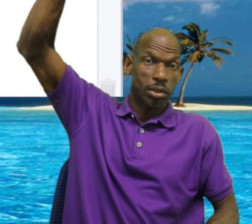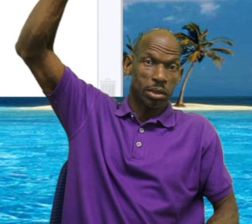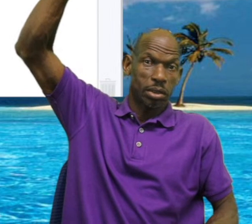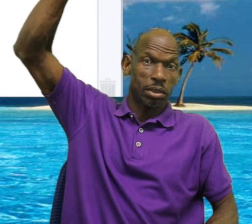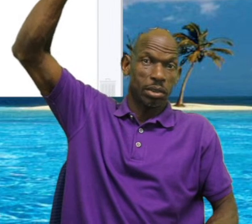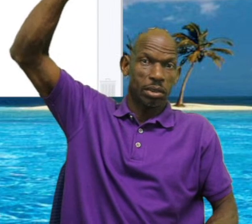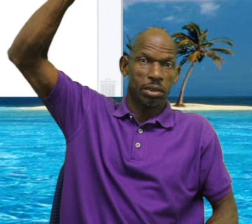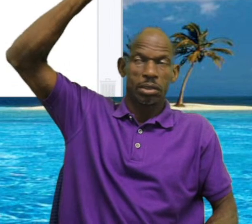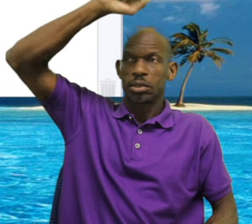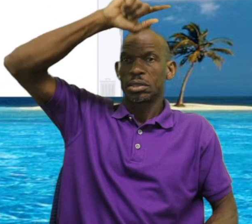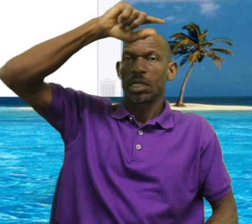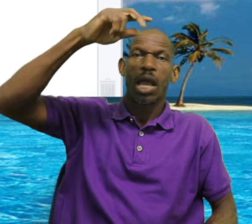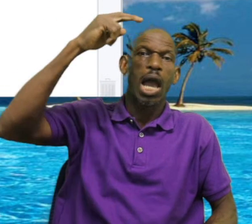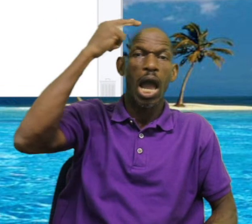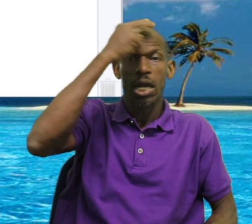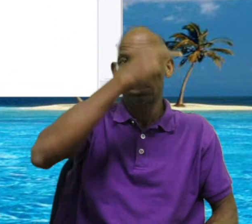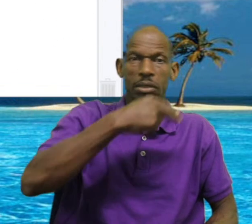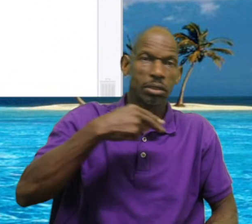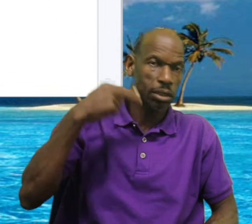handsome.